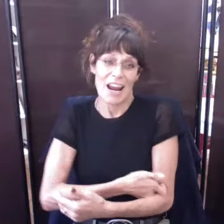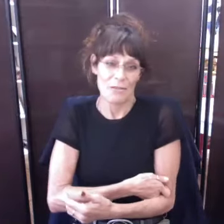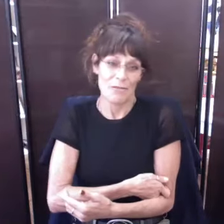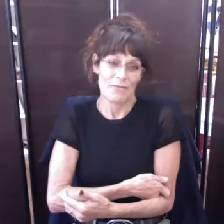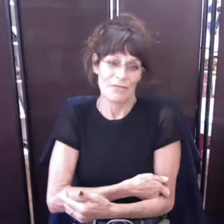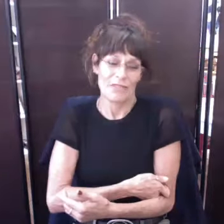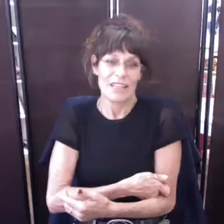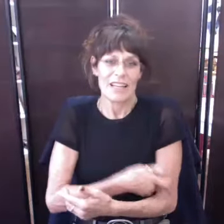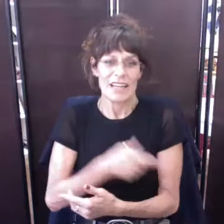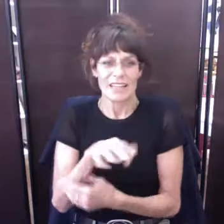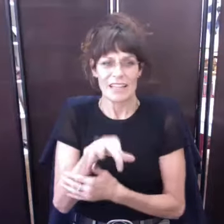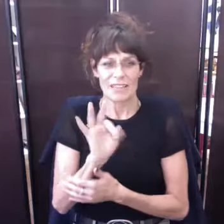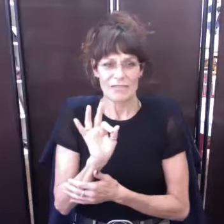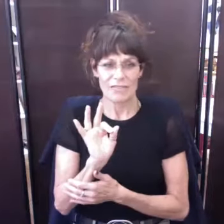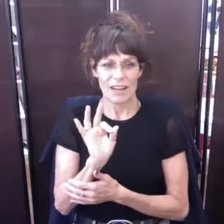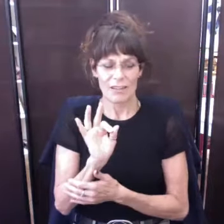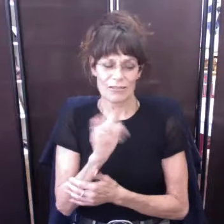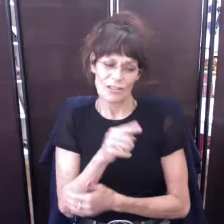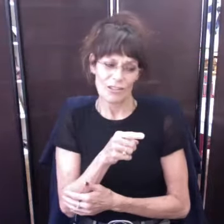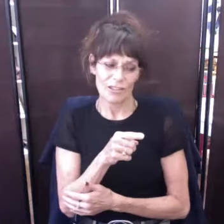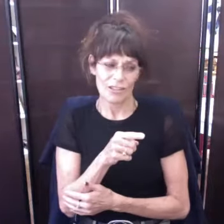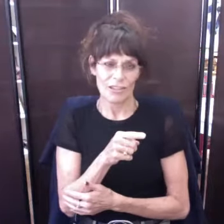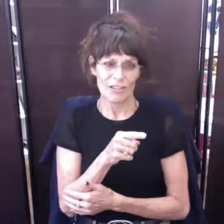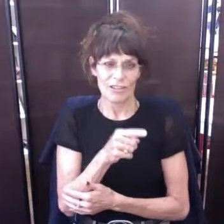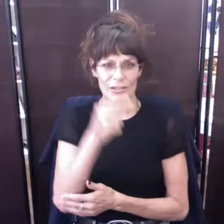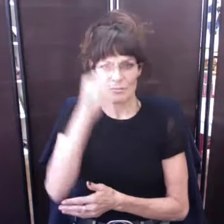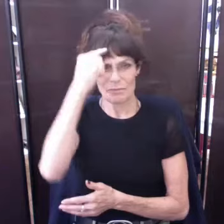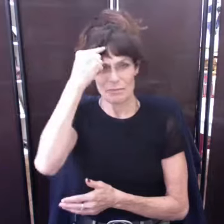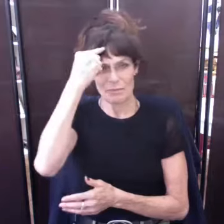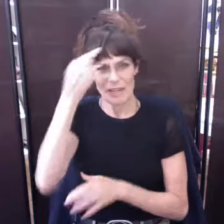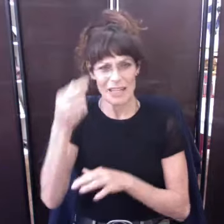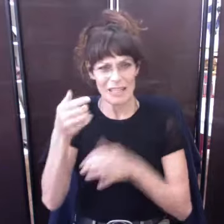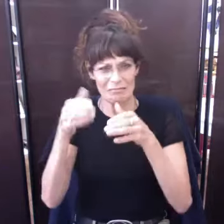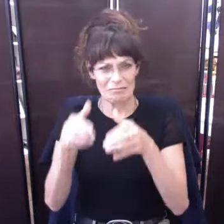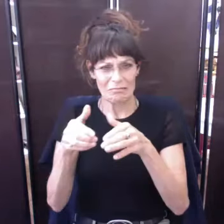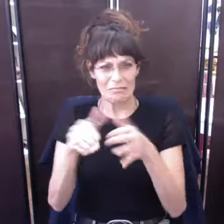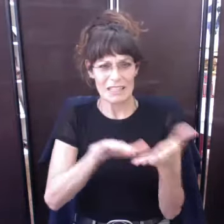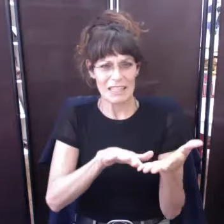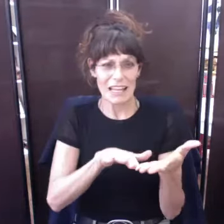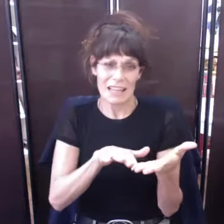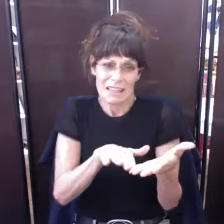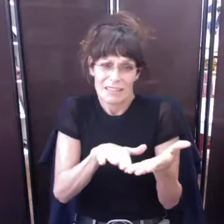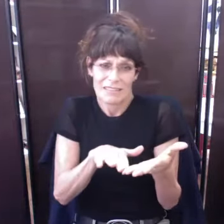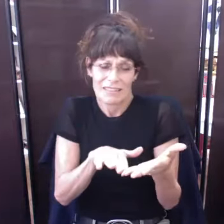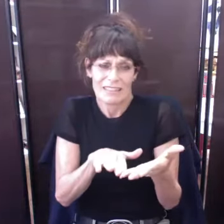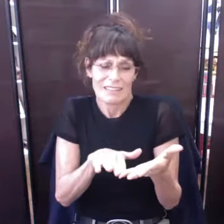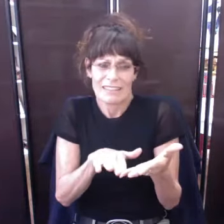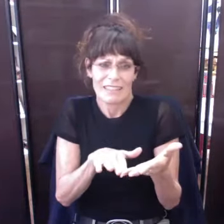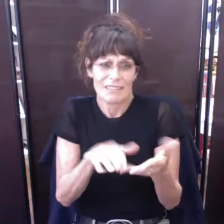septic, and she was brain dead, and they just pronounced her dead just a little bit